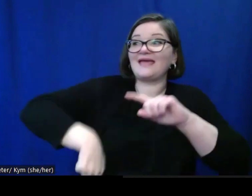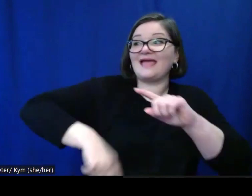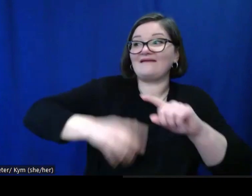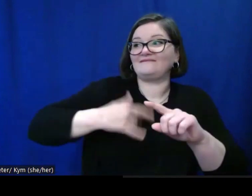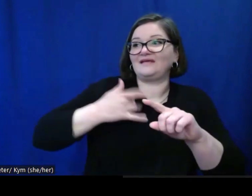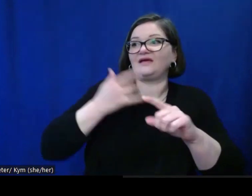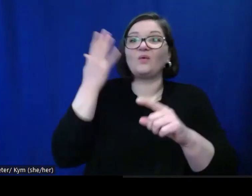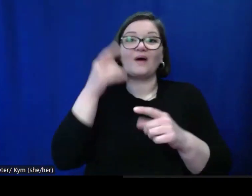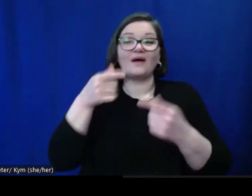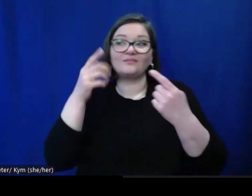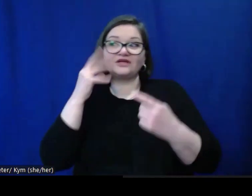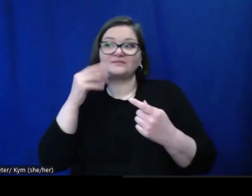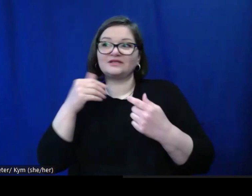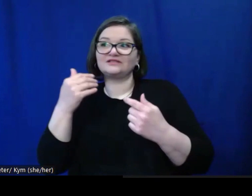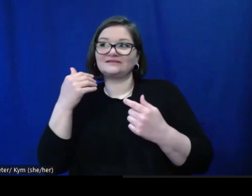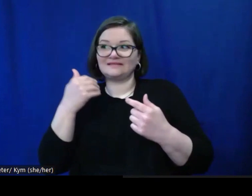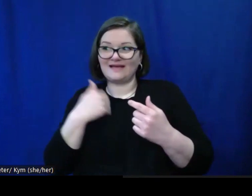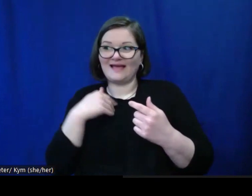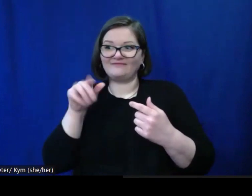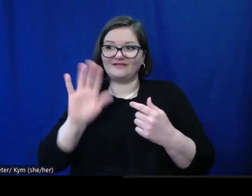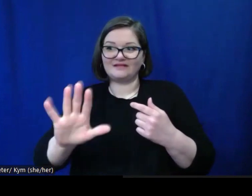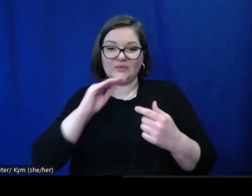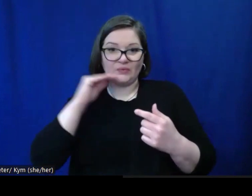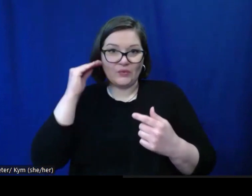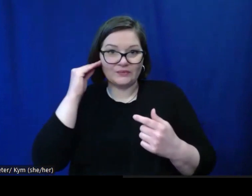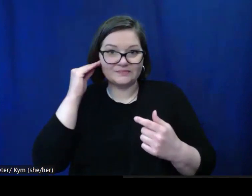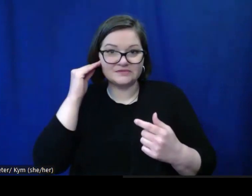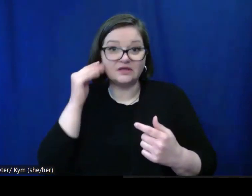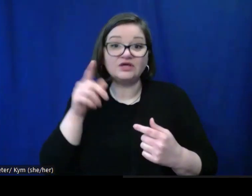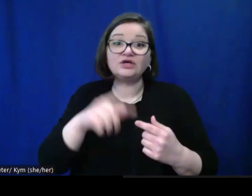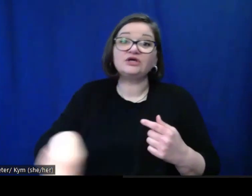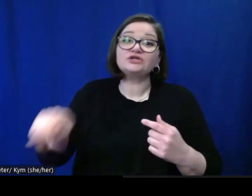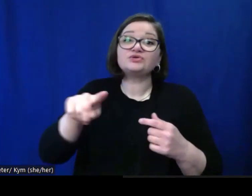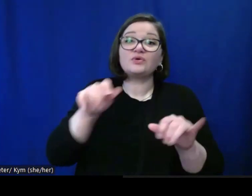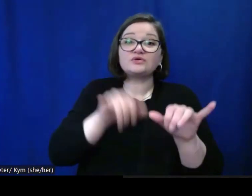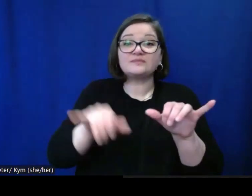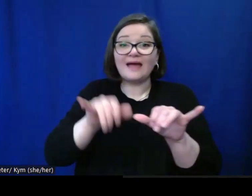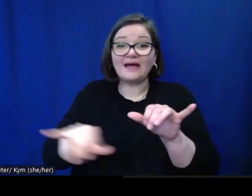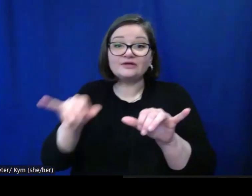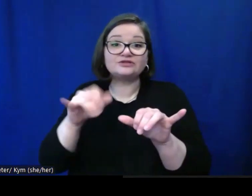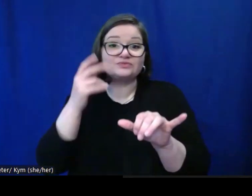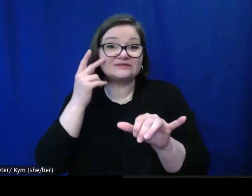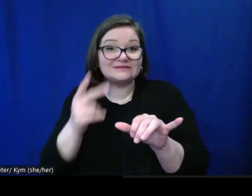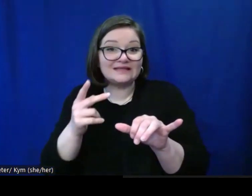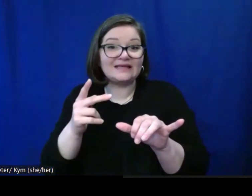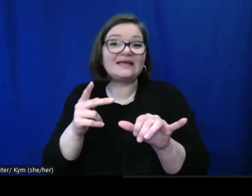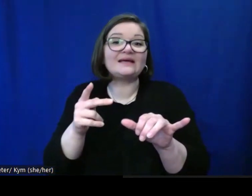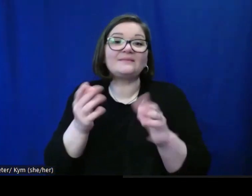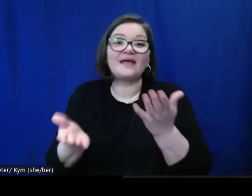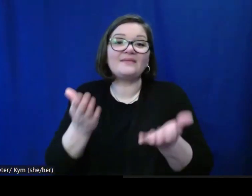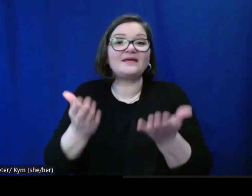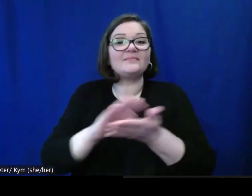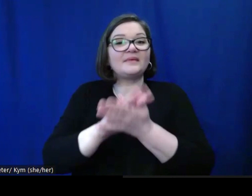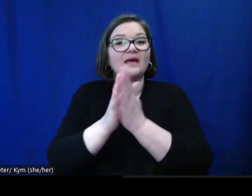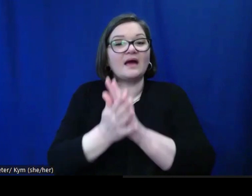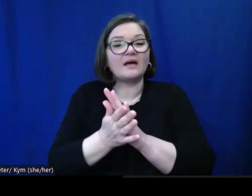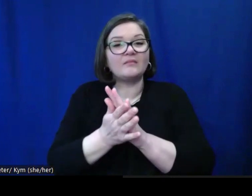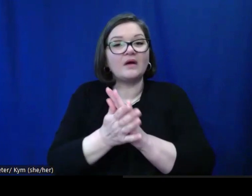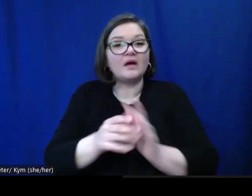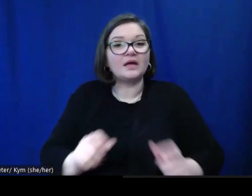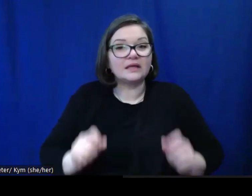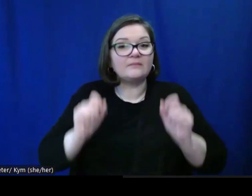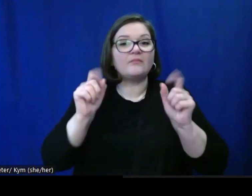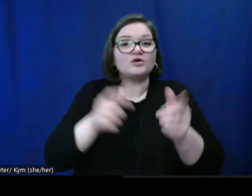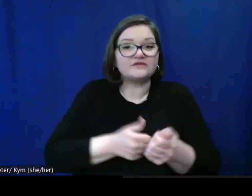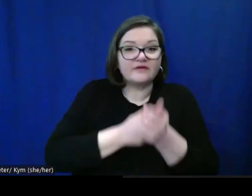see over-controlled behavior patterns now, that might be compulsive compliance. And so like Latrice said about the infants